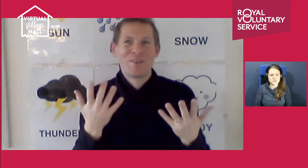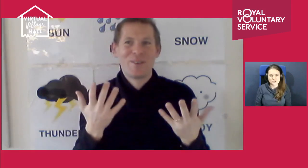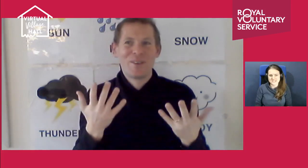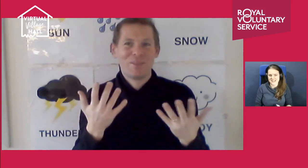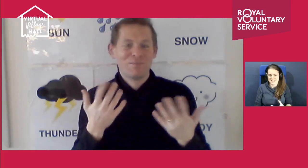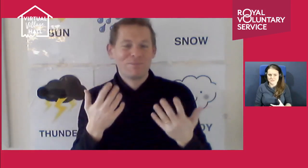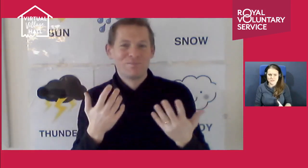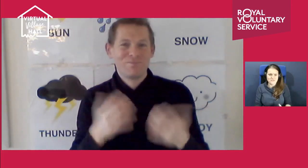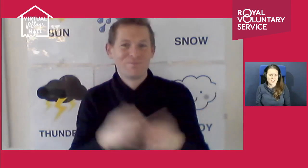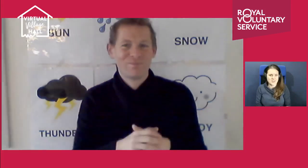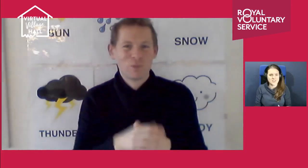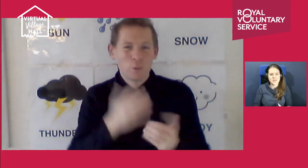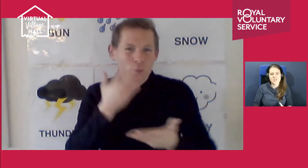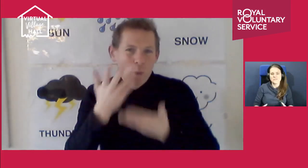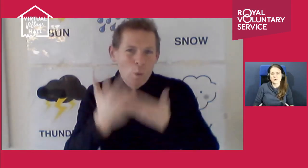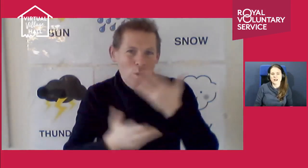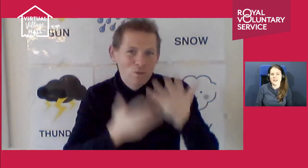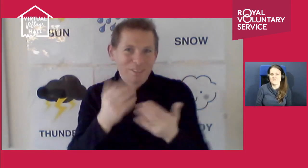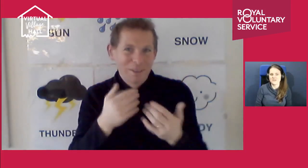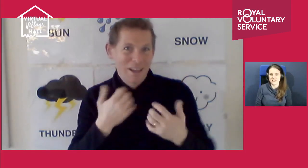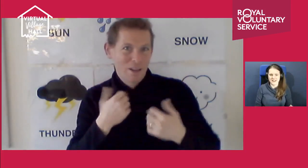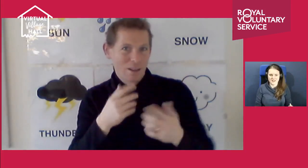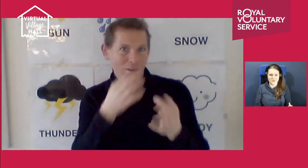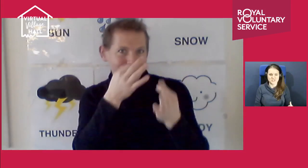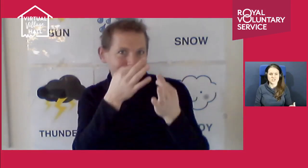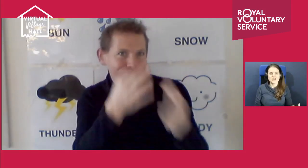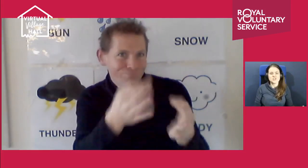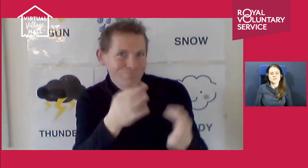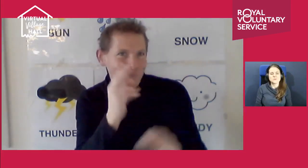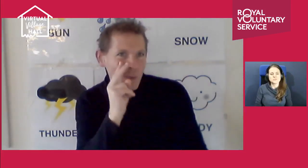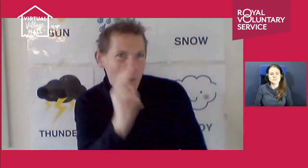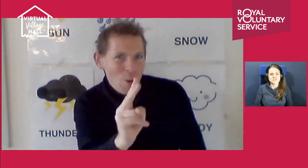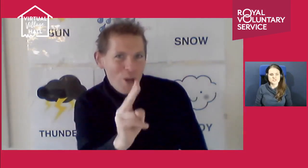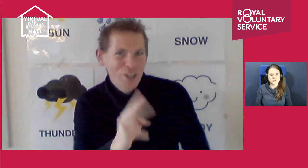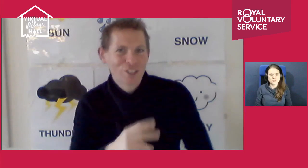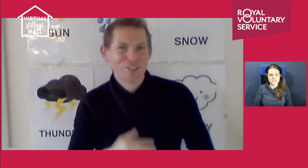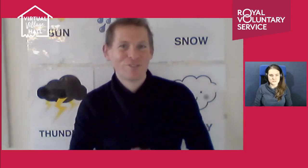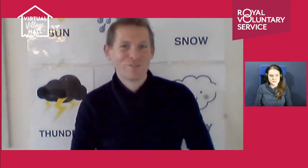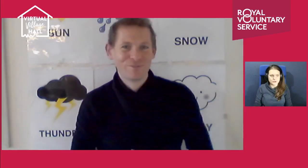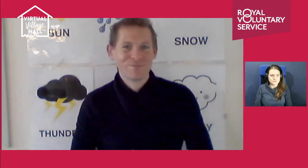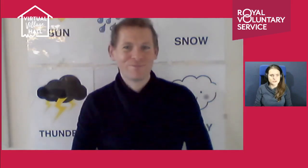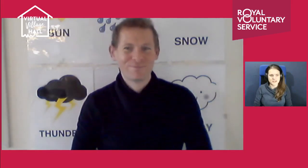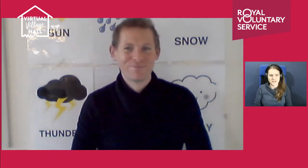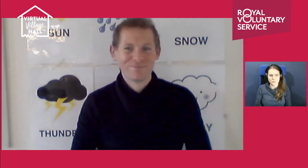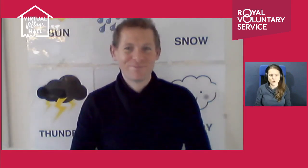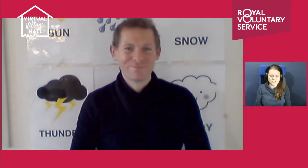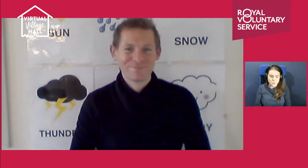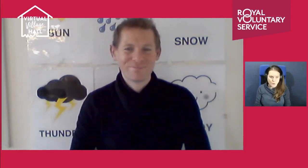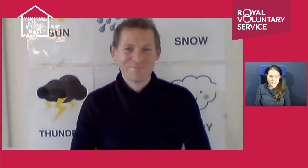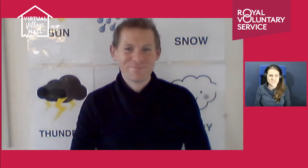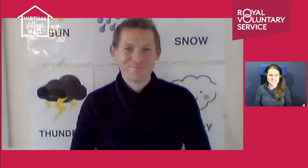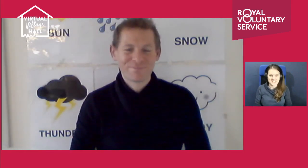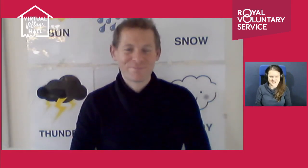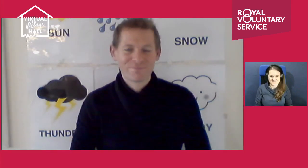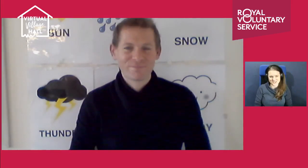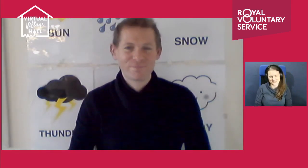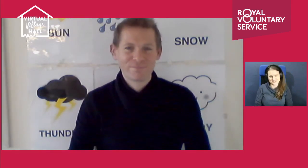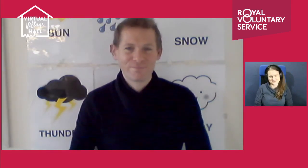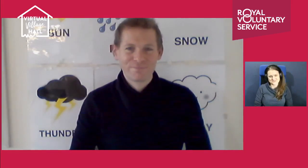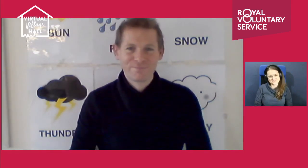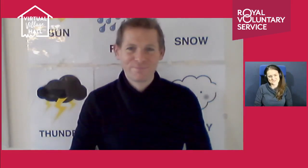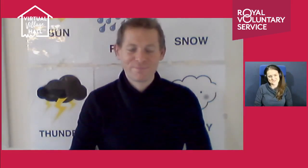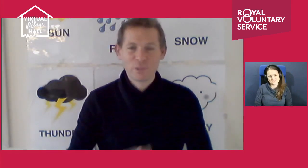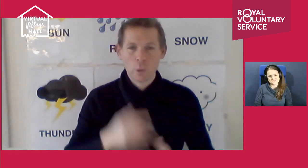more storytelling, the more fun, the more clever the language. It's much more of a story that people are really going to want to watch and take note